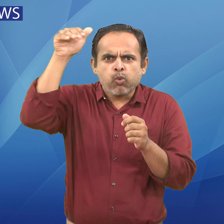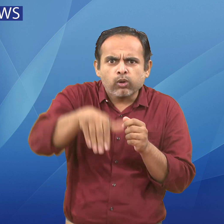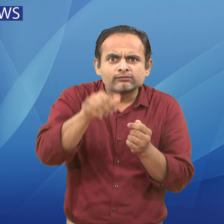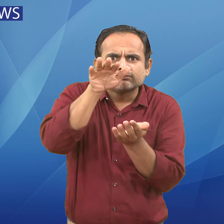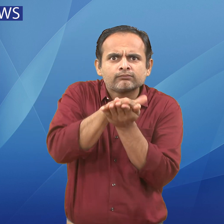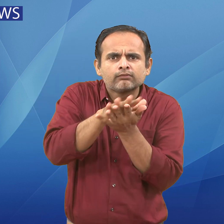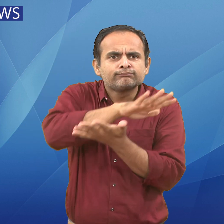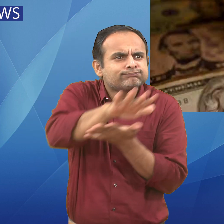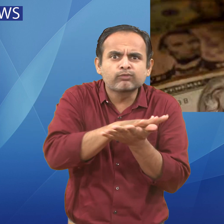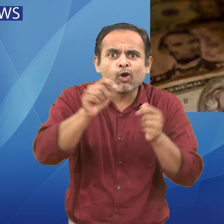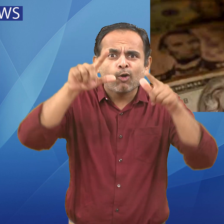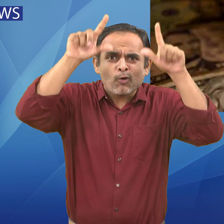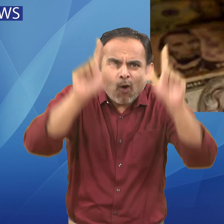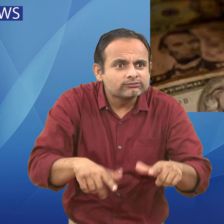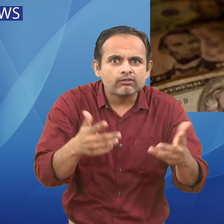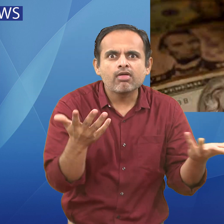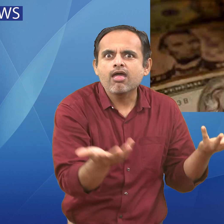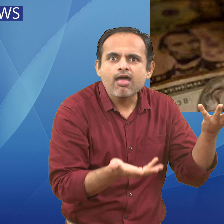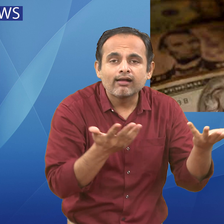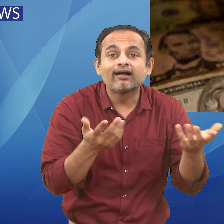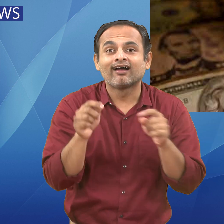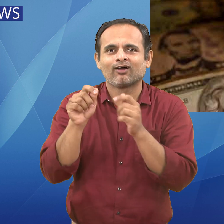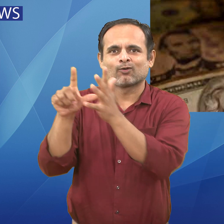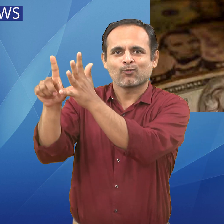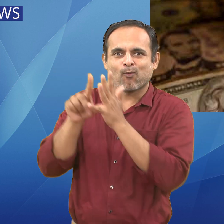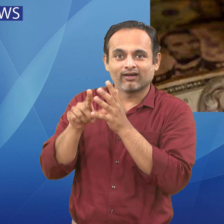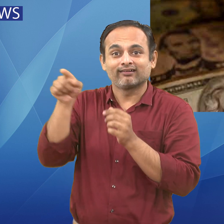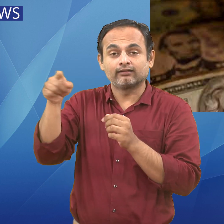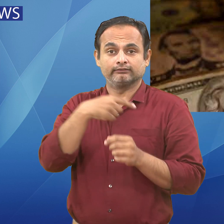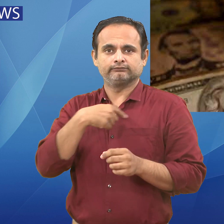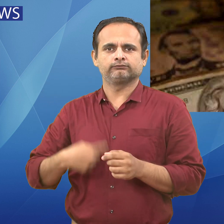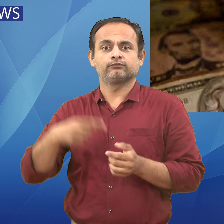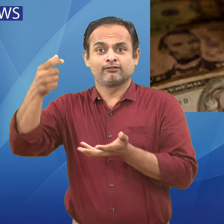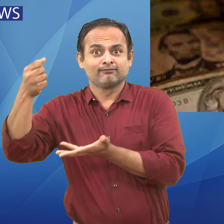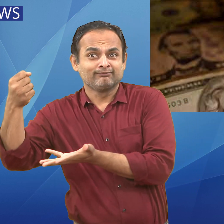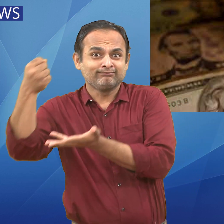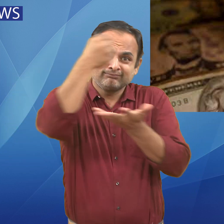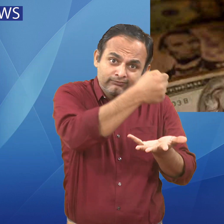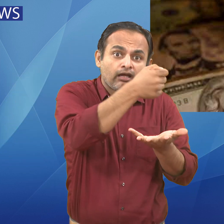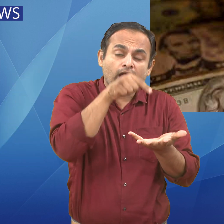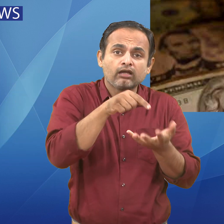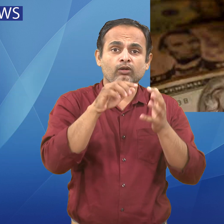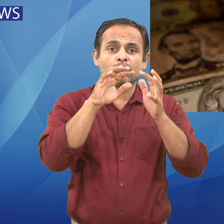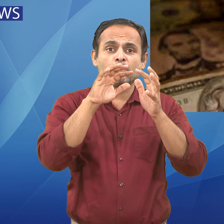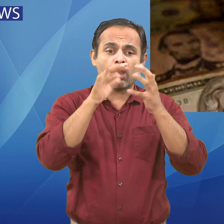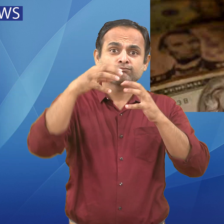default over the past 2 decades, with the trend accelerating in recent years. Most of the funds went to Belt and